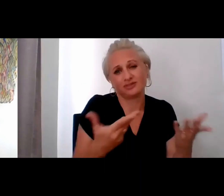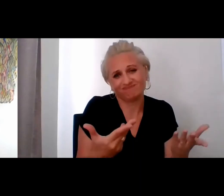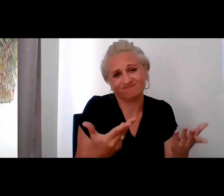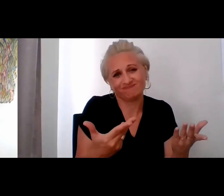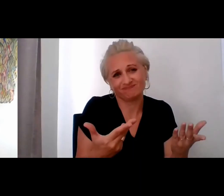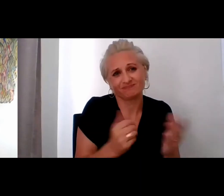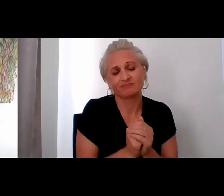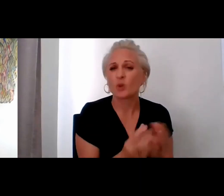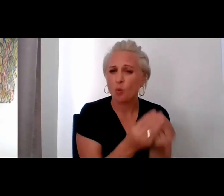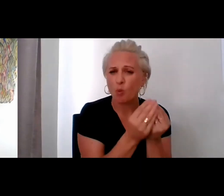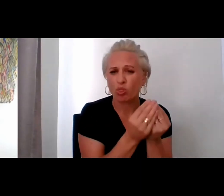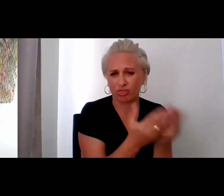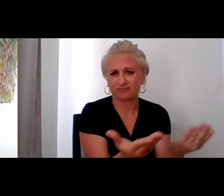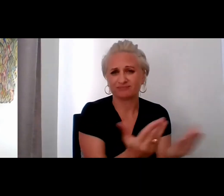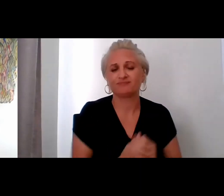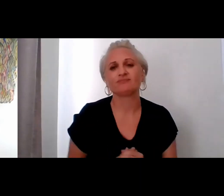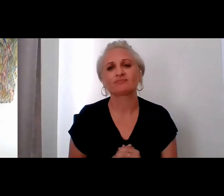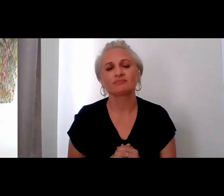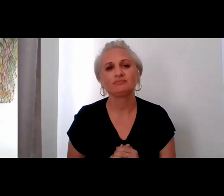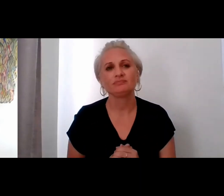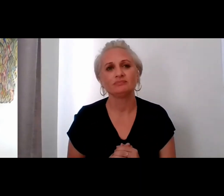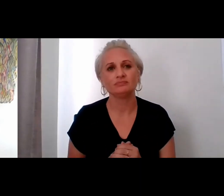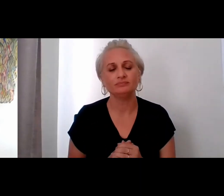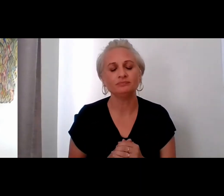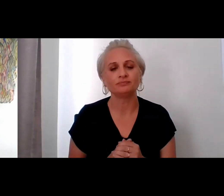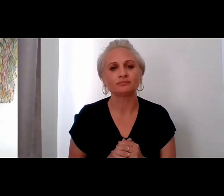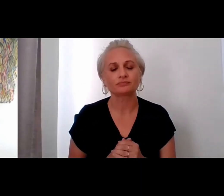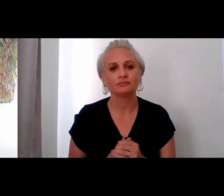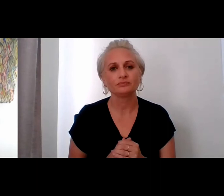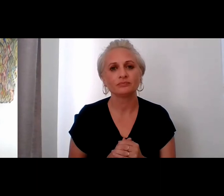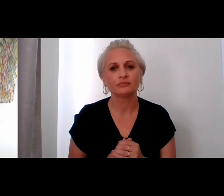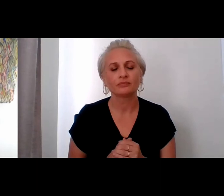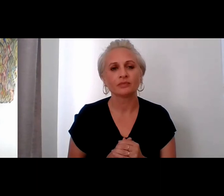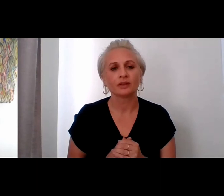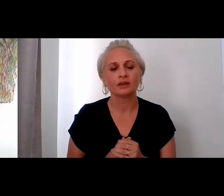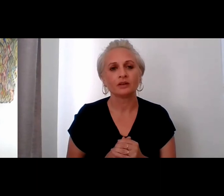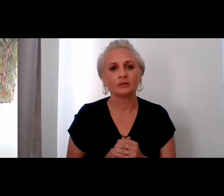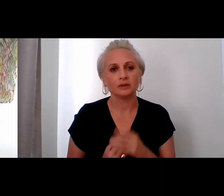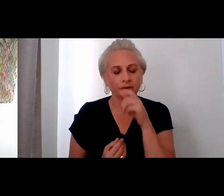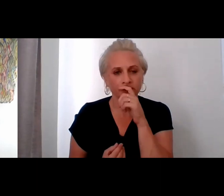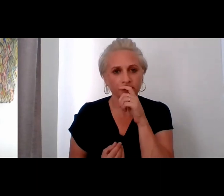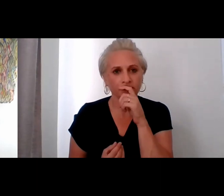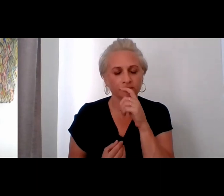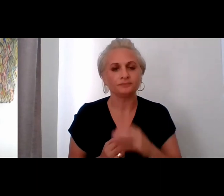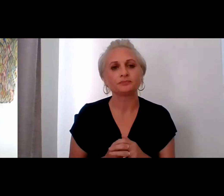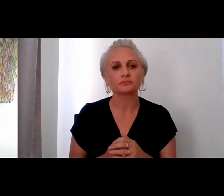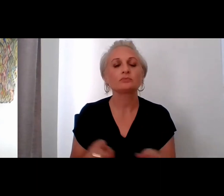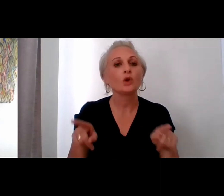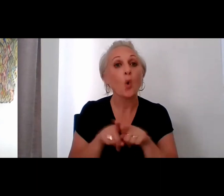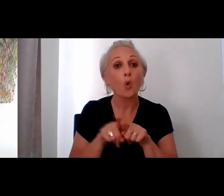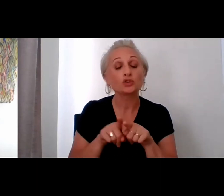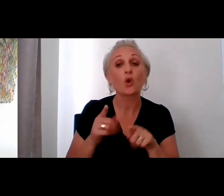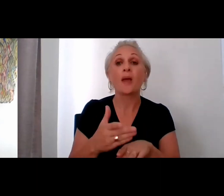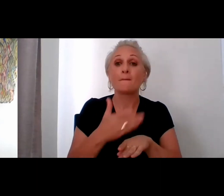A very important point: before you begin consulting, it is usual to get approval from your organisation for